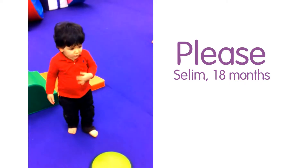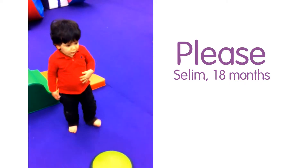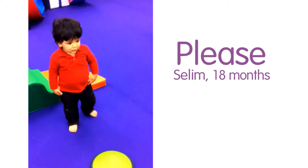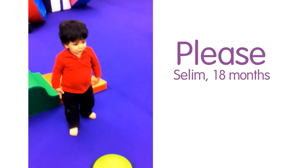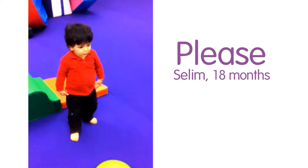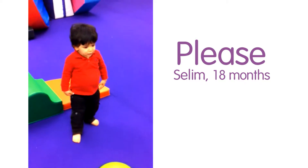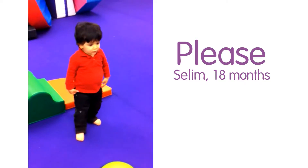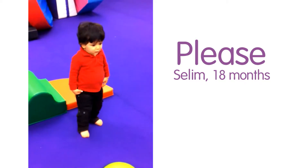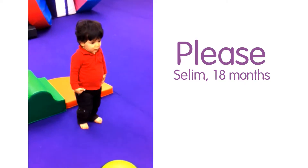That's a good one.